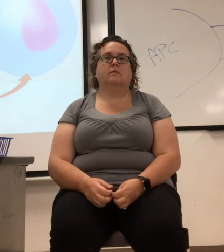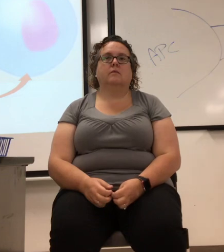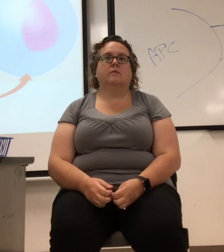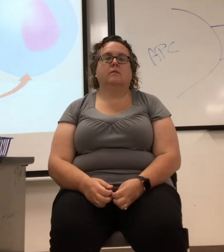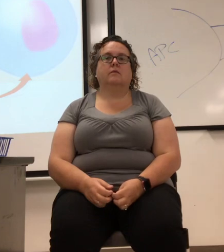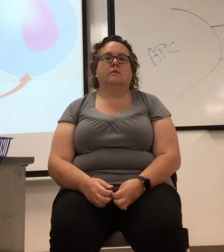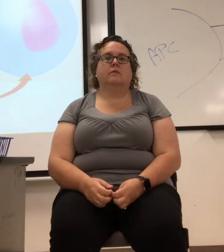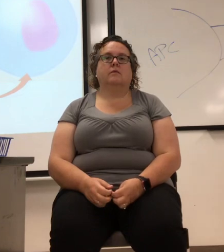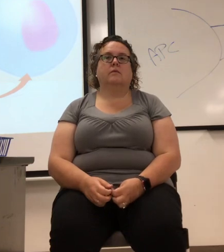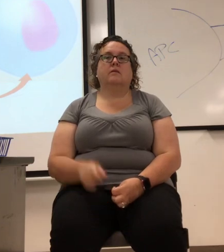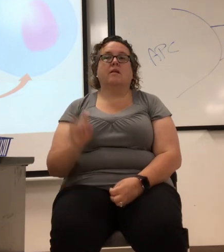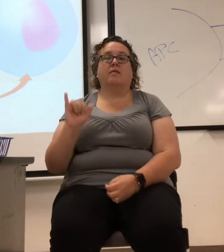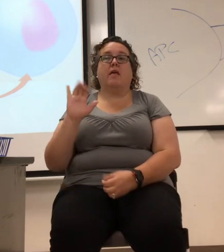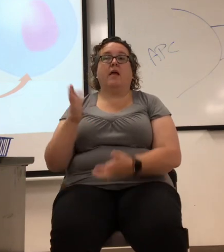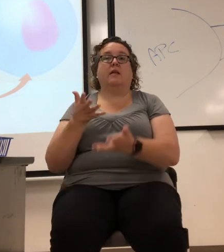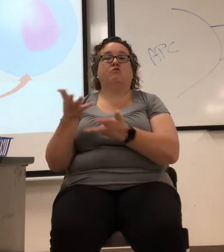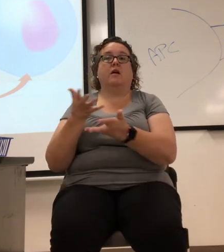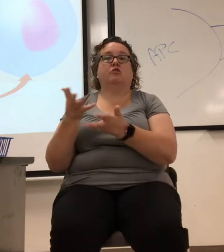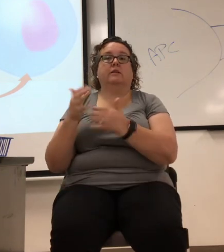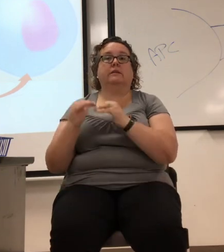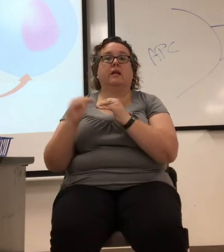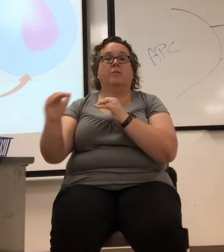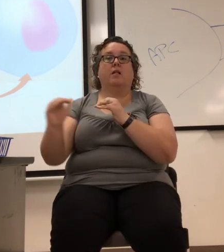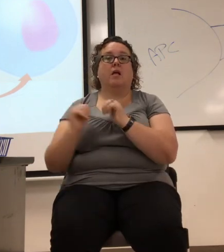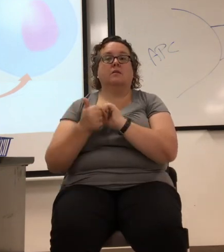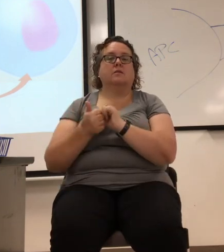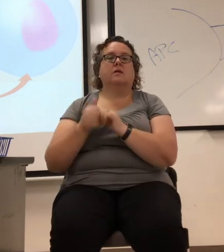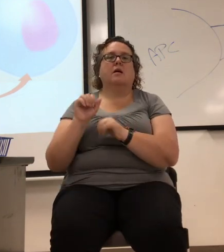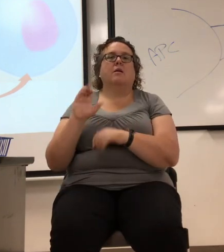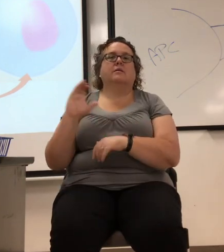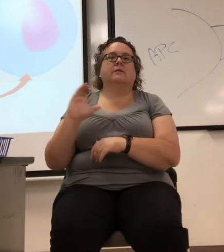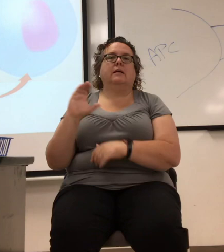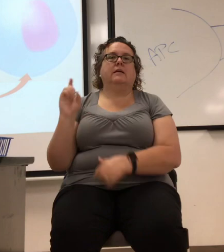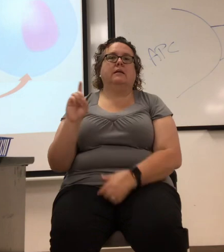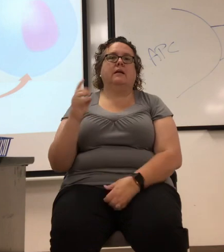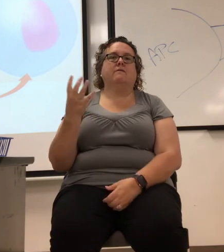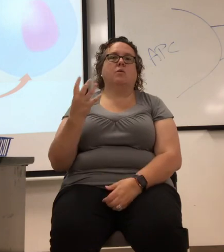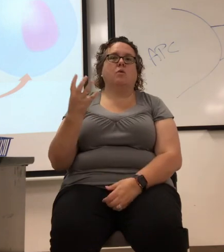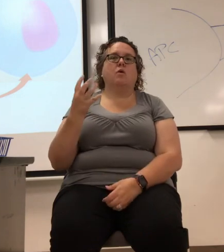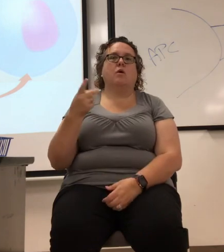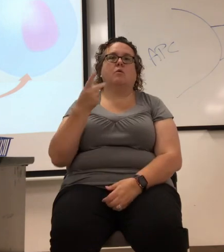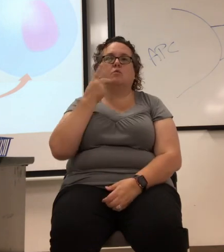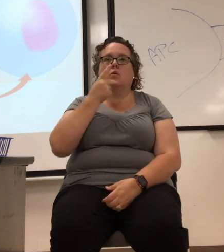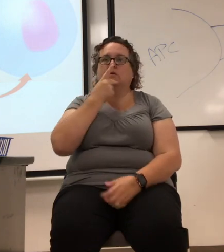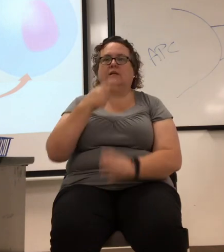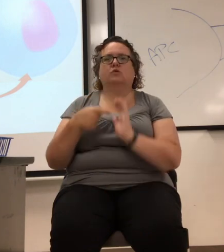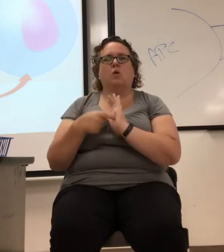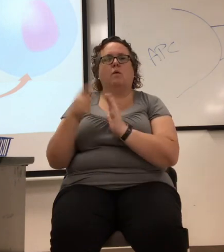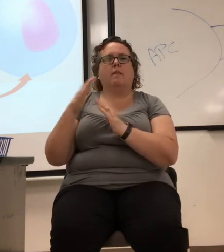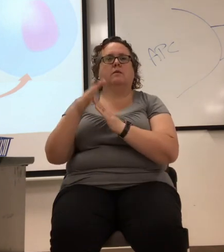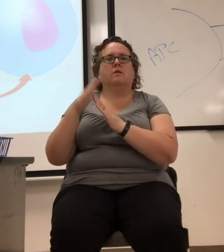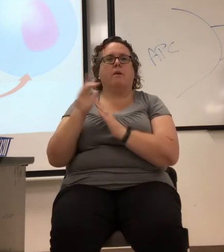This interaction is stabilized by the CD4 protein shown up top there.